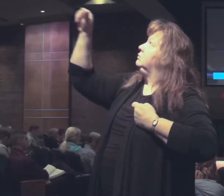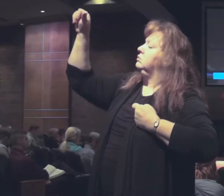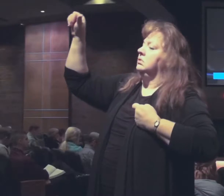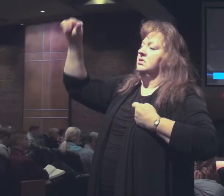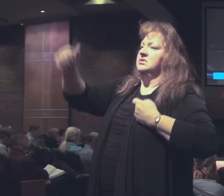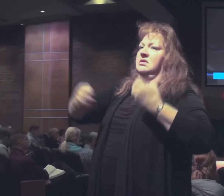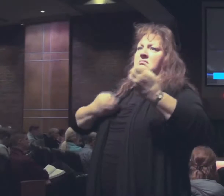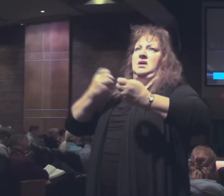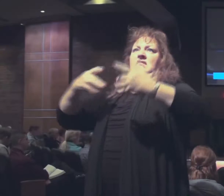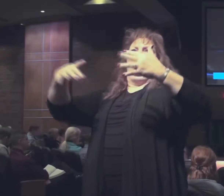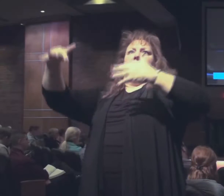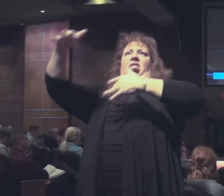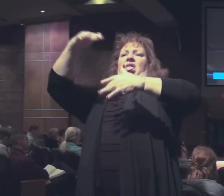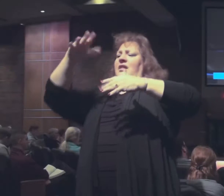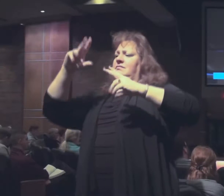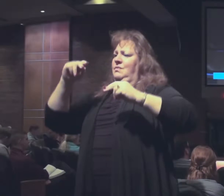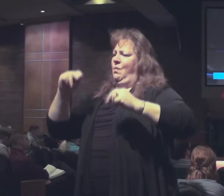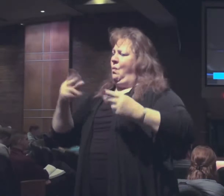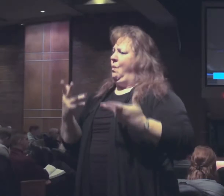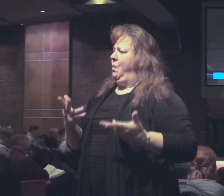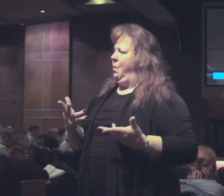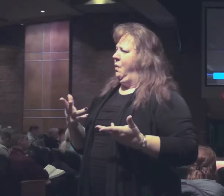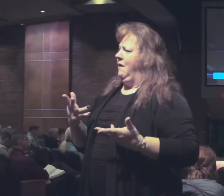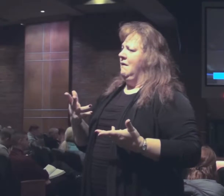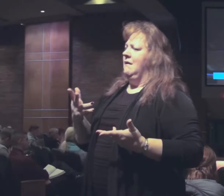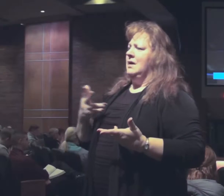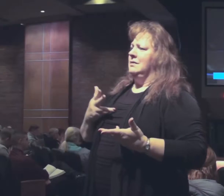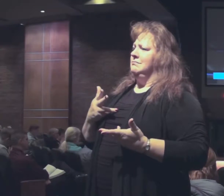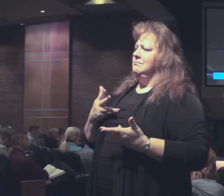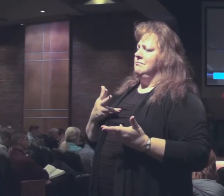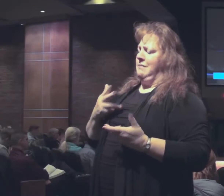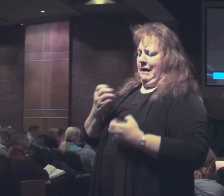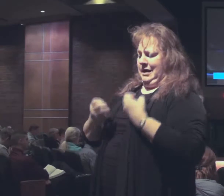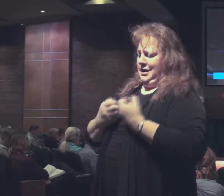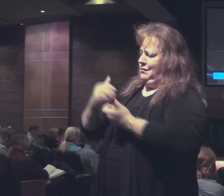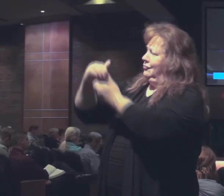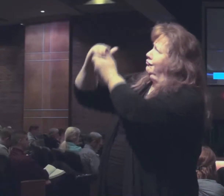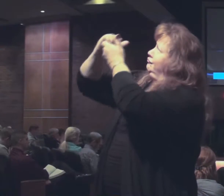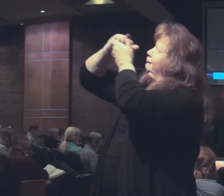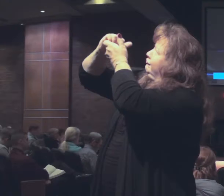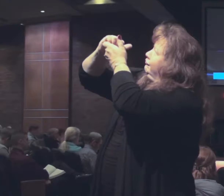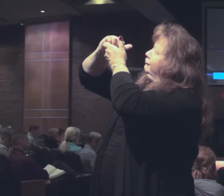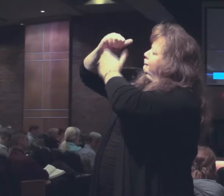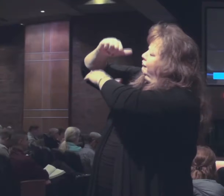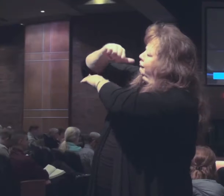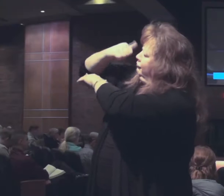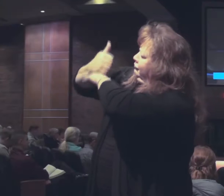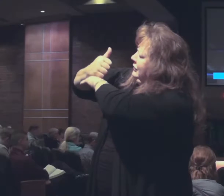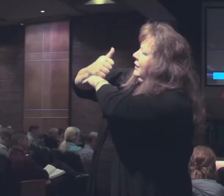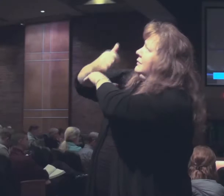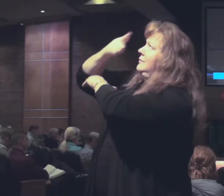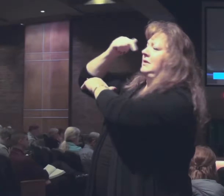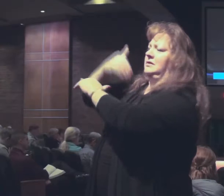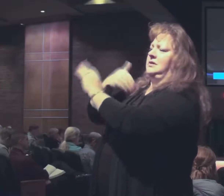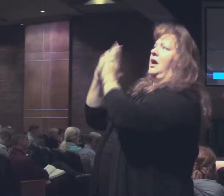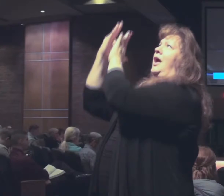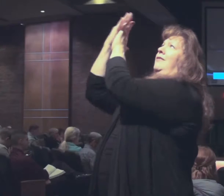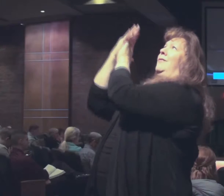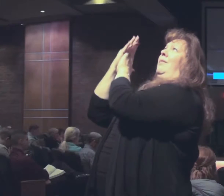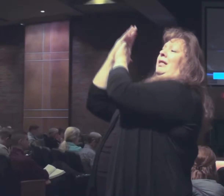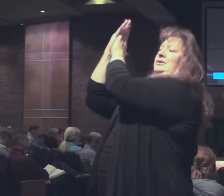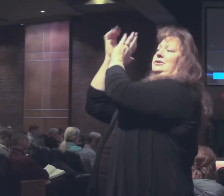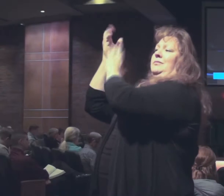floating out here, but it's emotions that are anchored and settled in a relationship